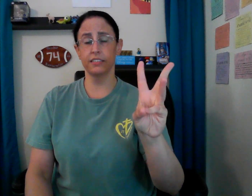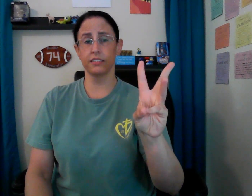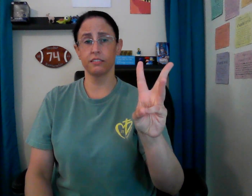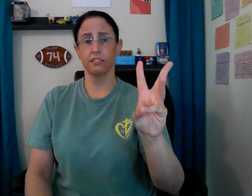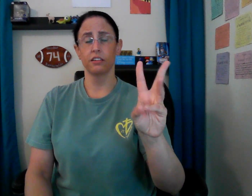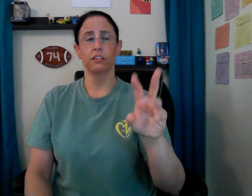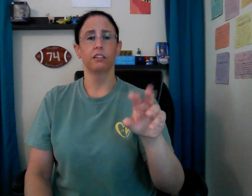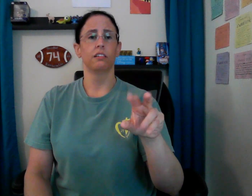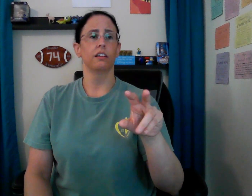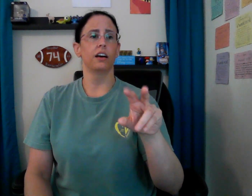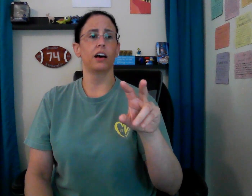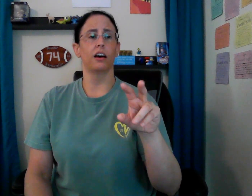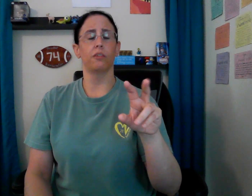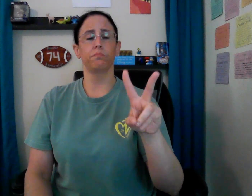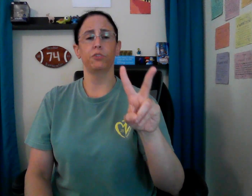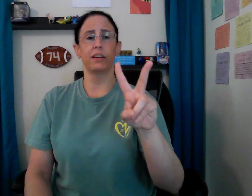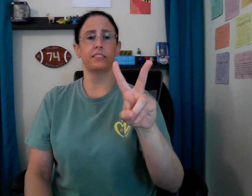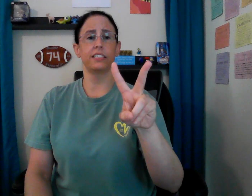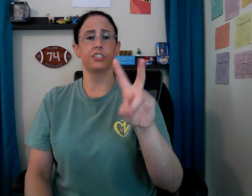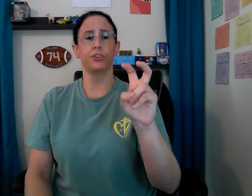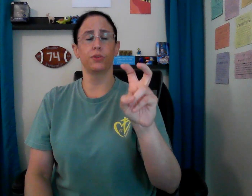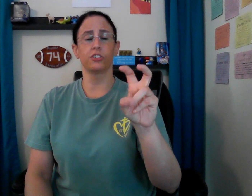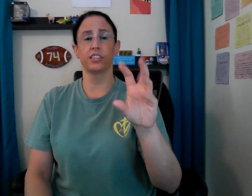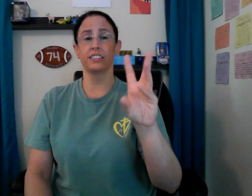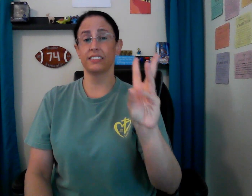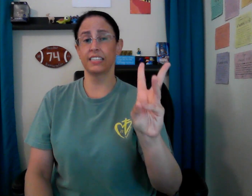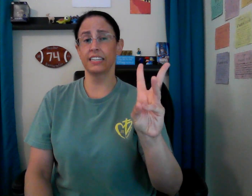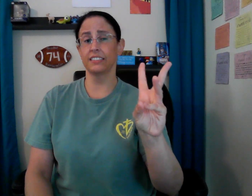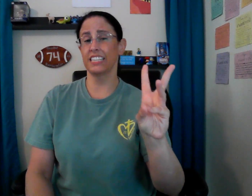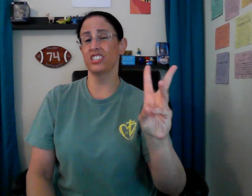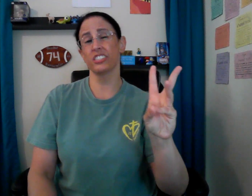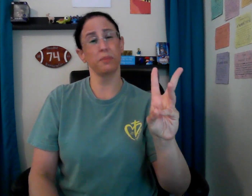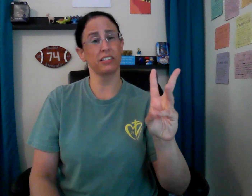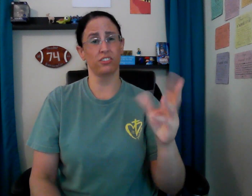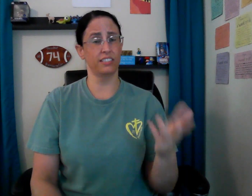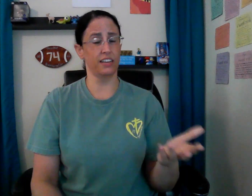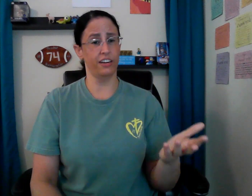206. You might see 206. It just depends on the signer.